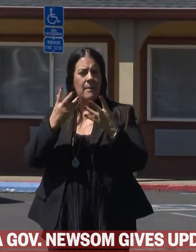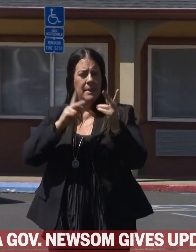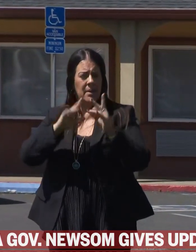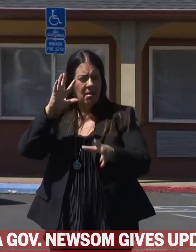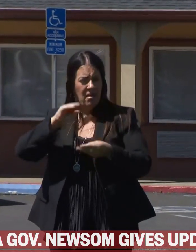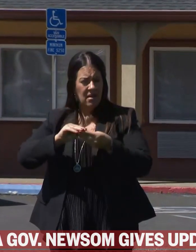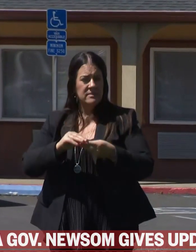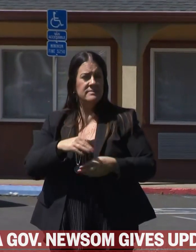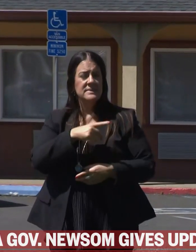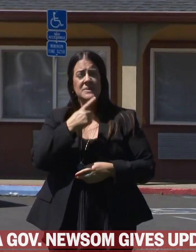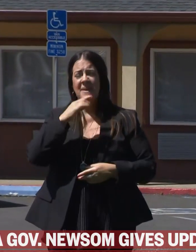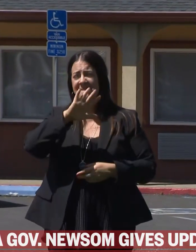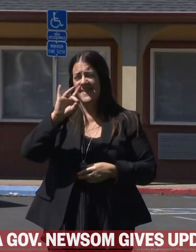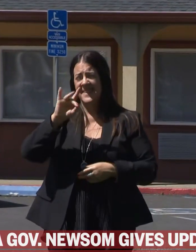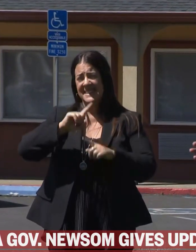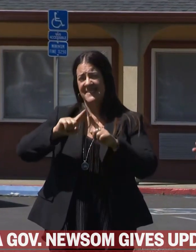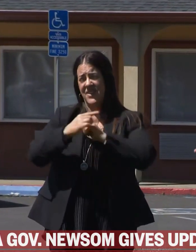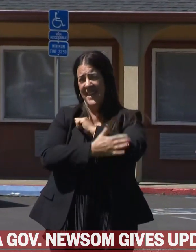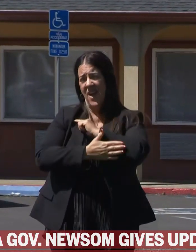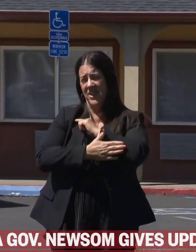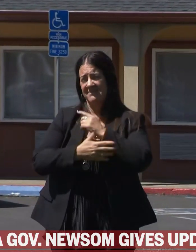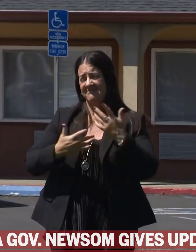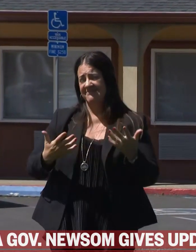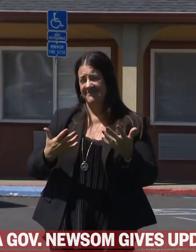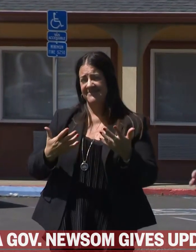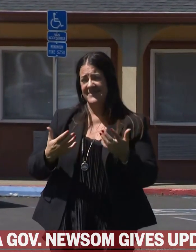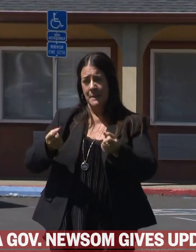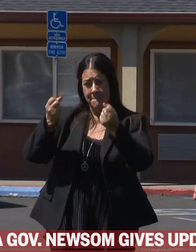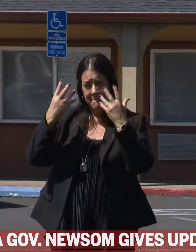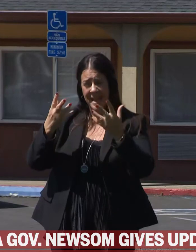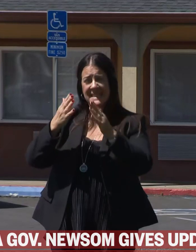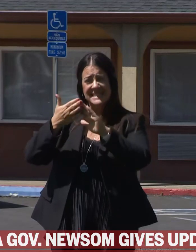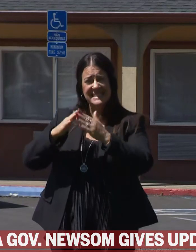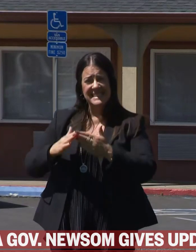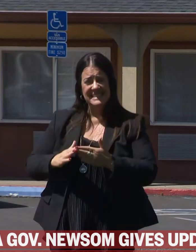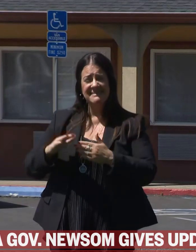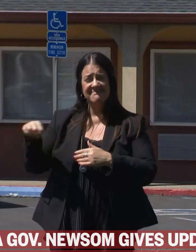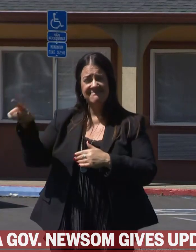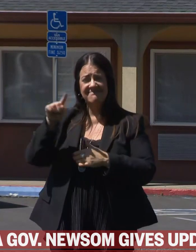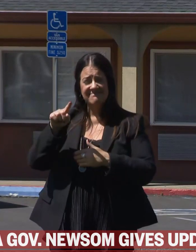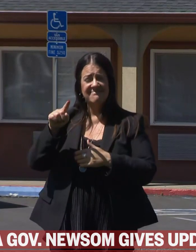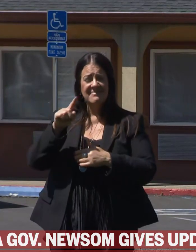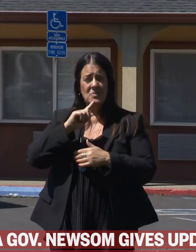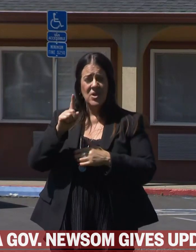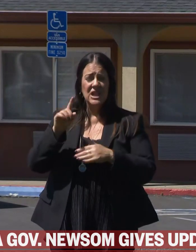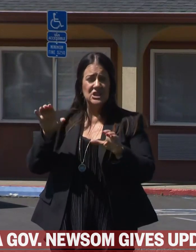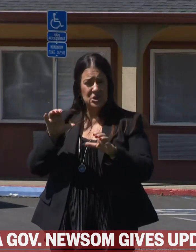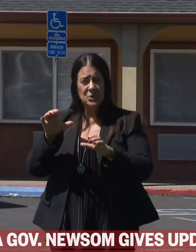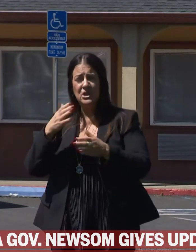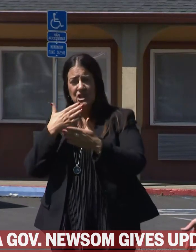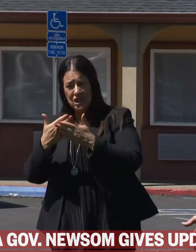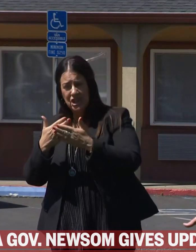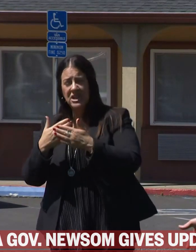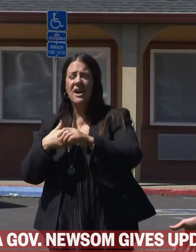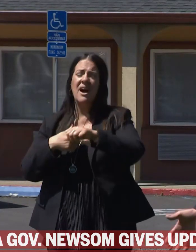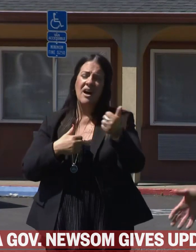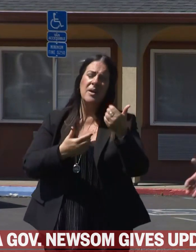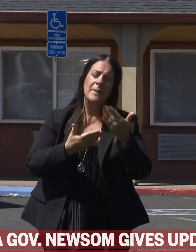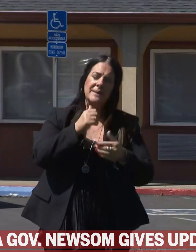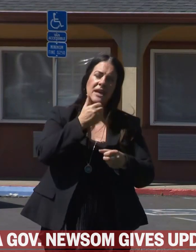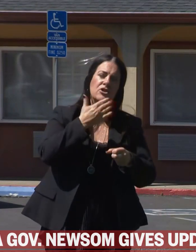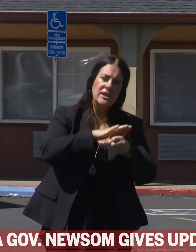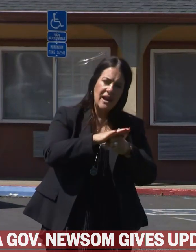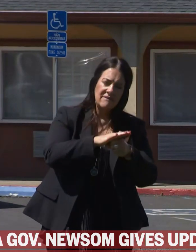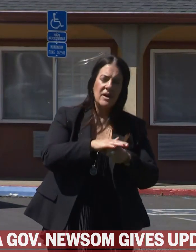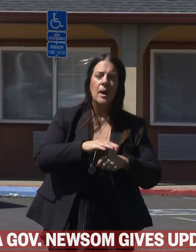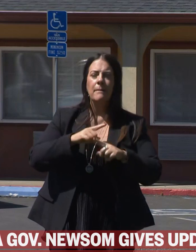counties, 470 plus cities doing a magnificent job. In certain cases, not doing good enough in other cases that continue all of